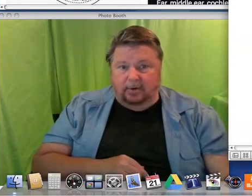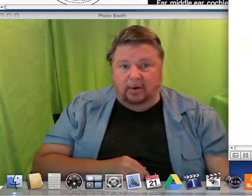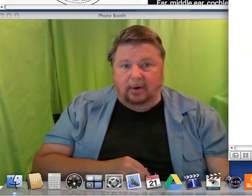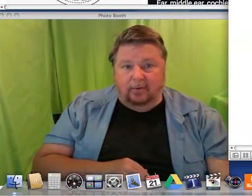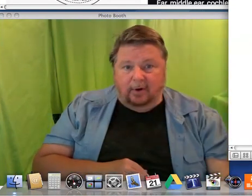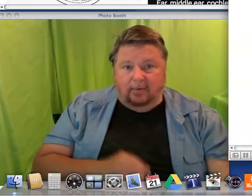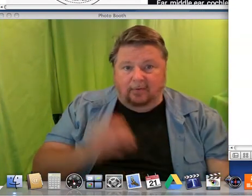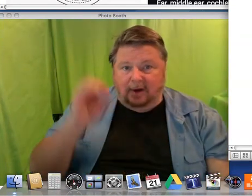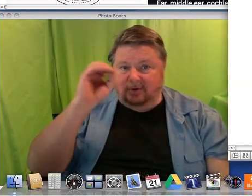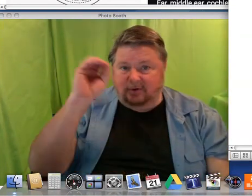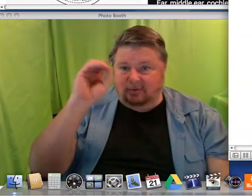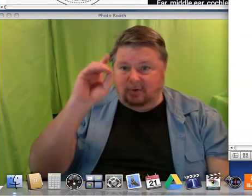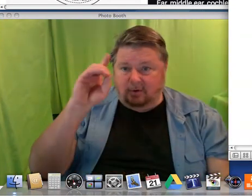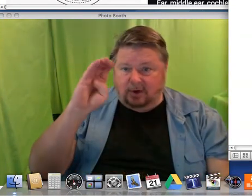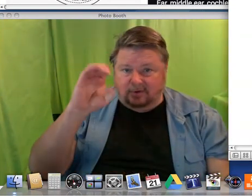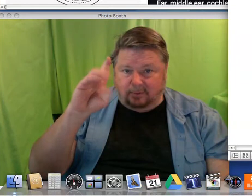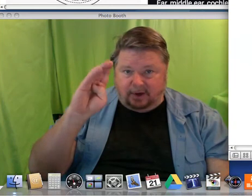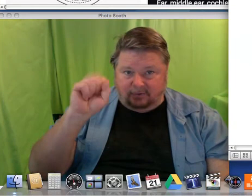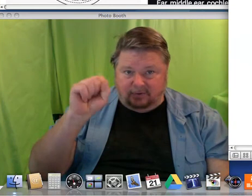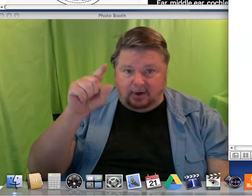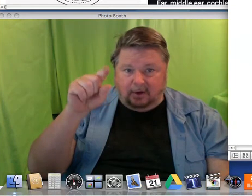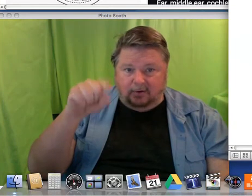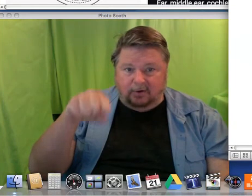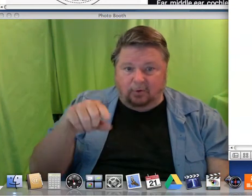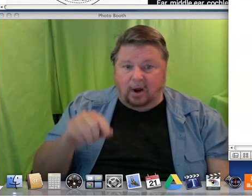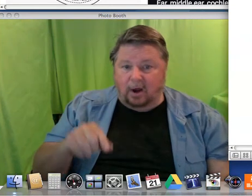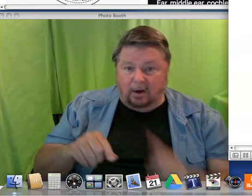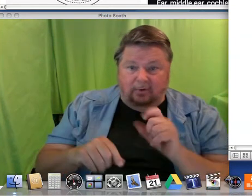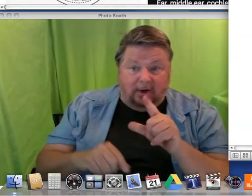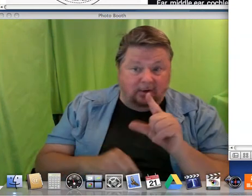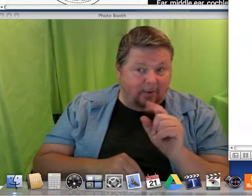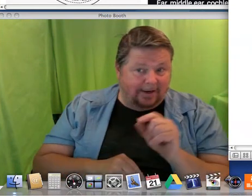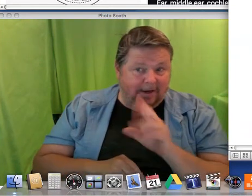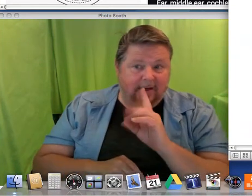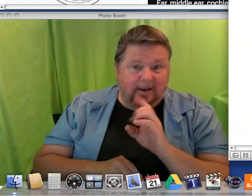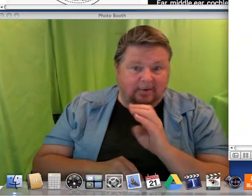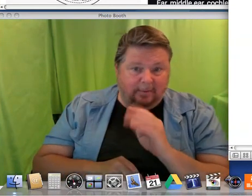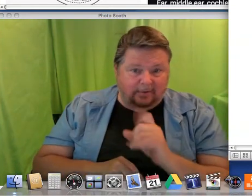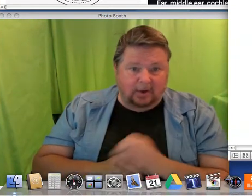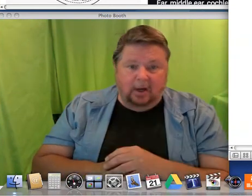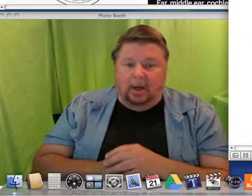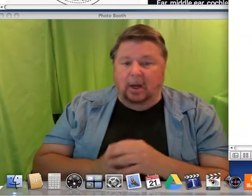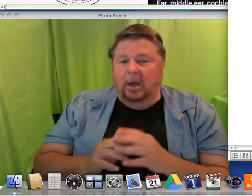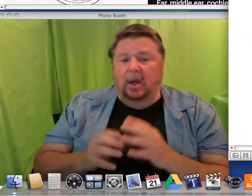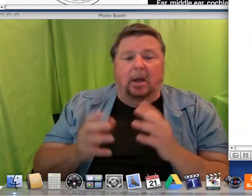down, right? We have 0 decibels to 120 decibels.